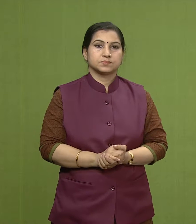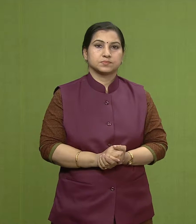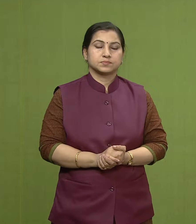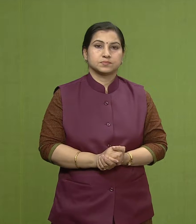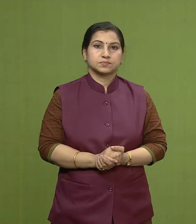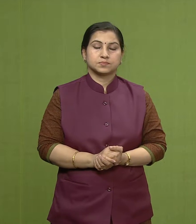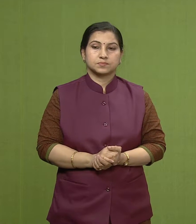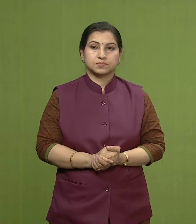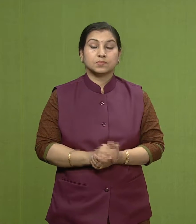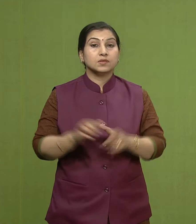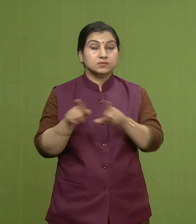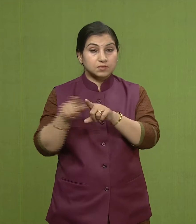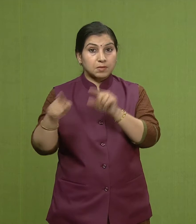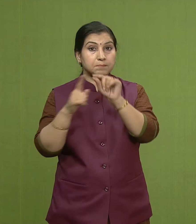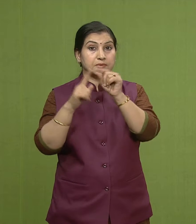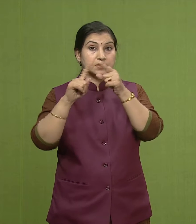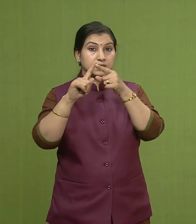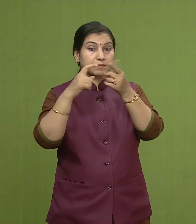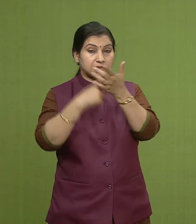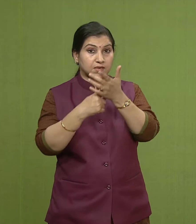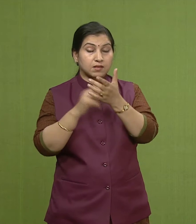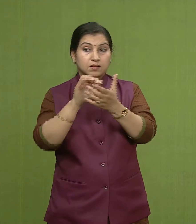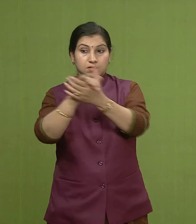Peer pressure can be both positive and negative.